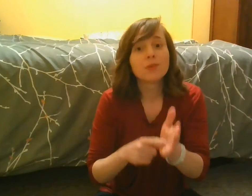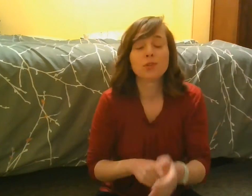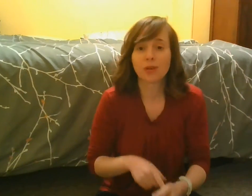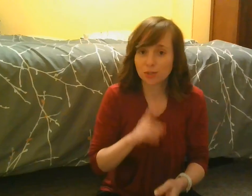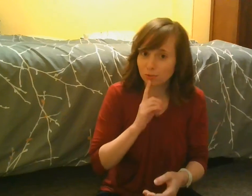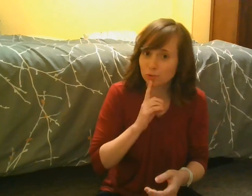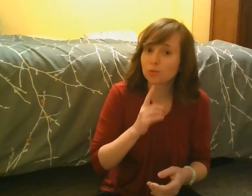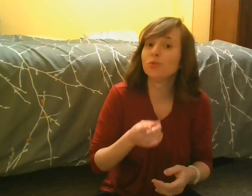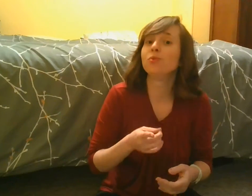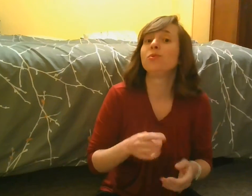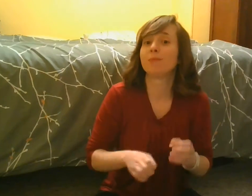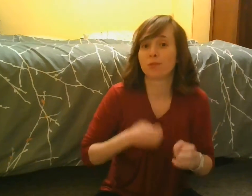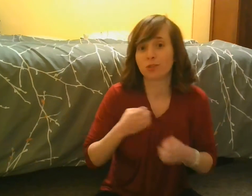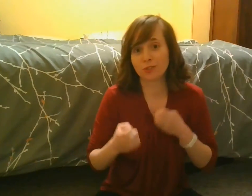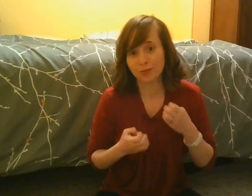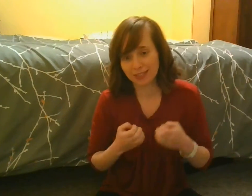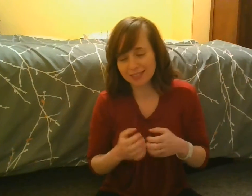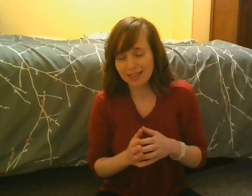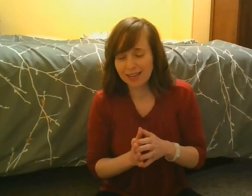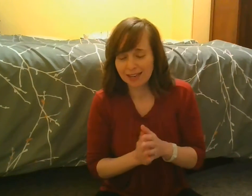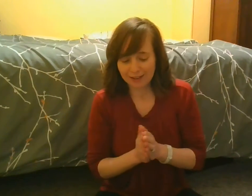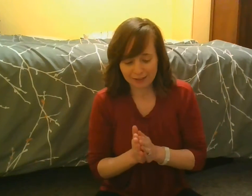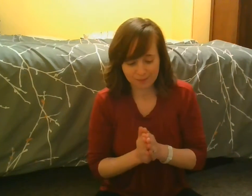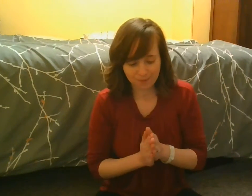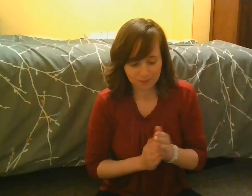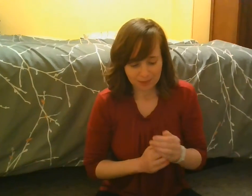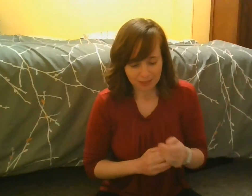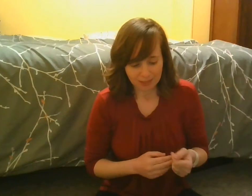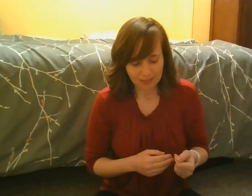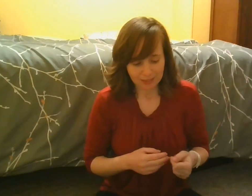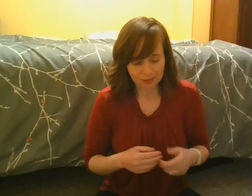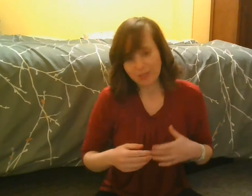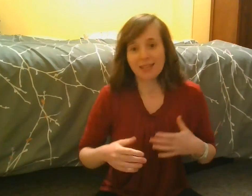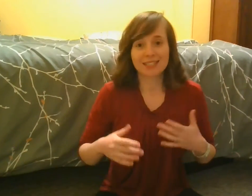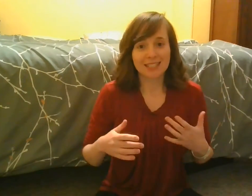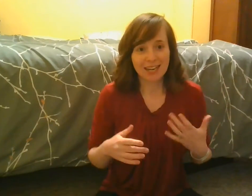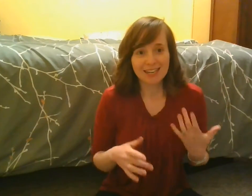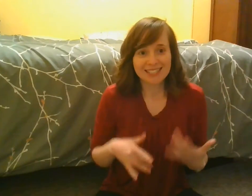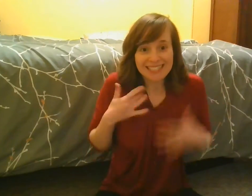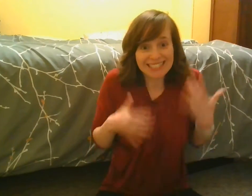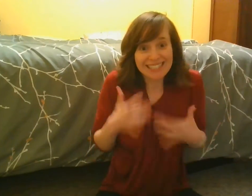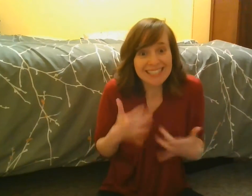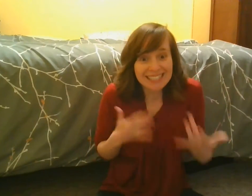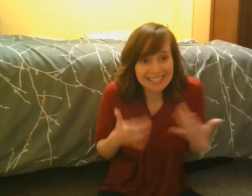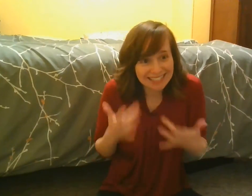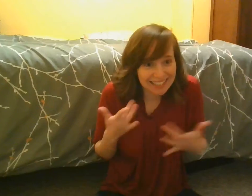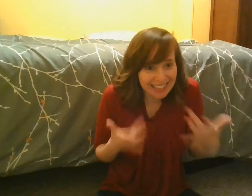your actual true emotions with this. So yeah, excited is getting